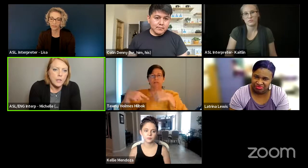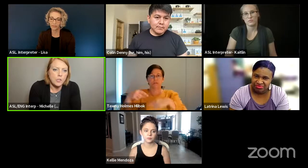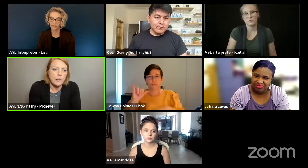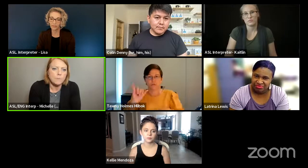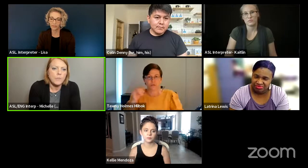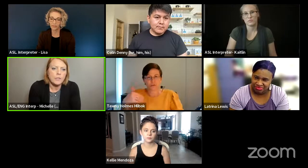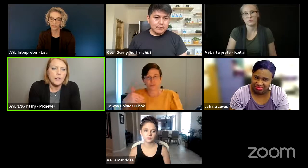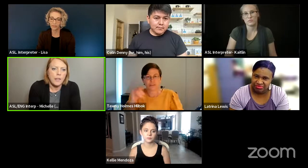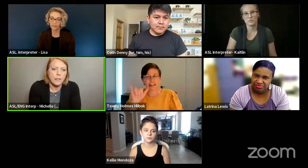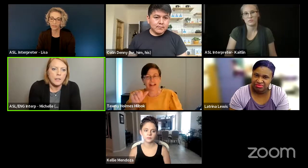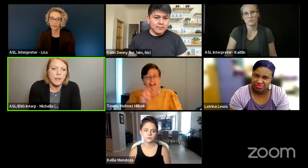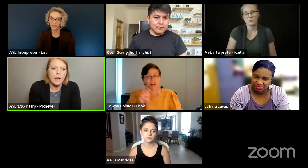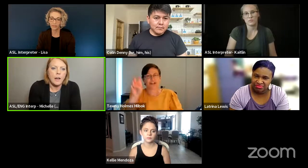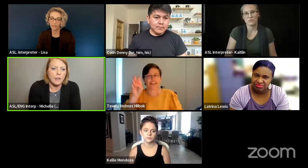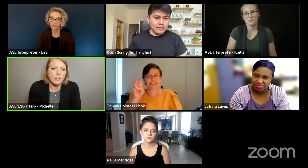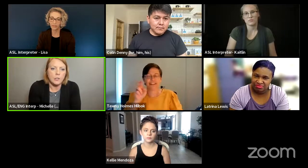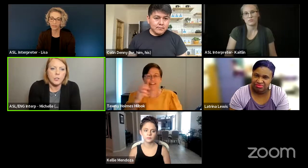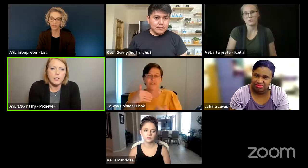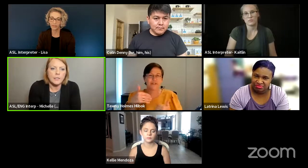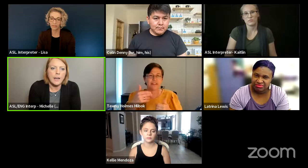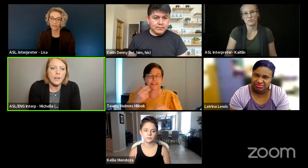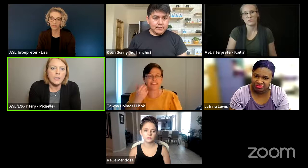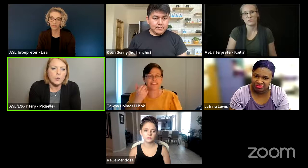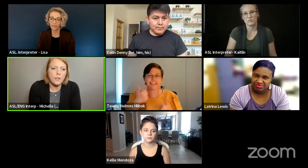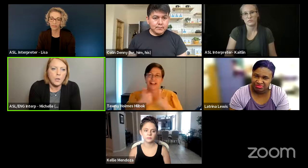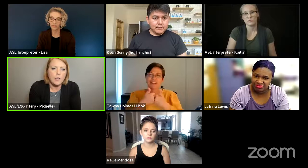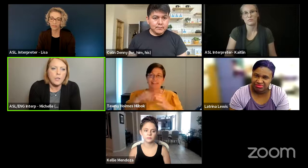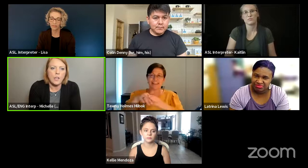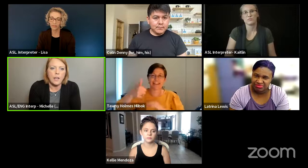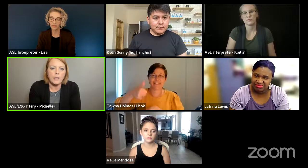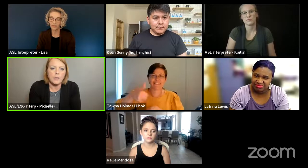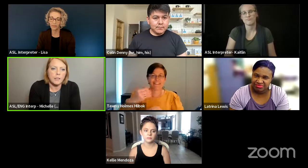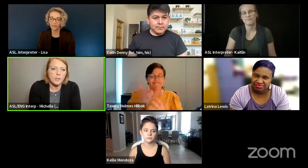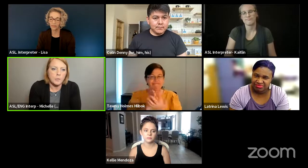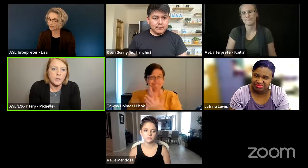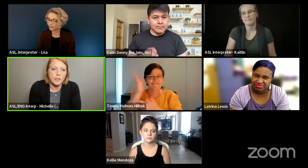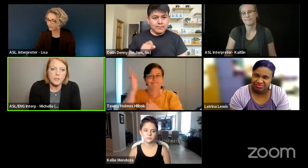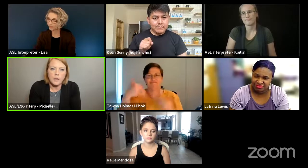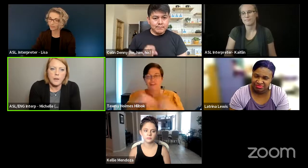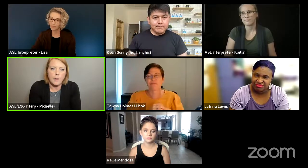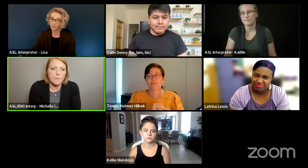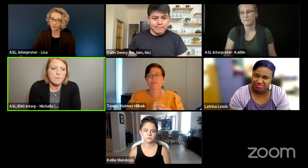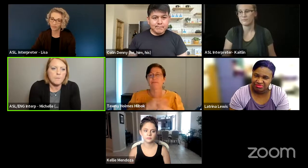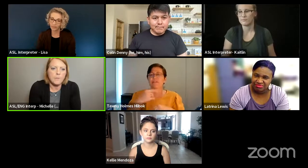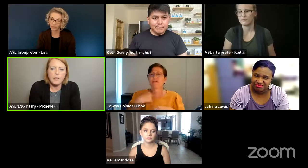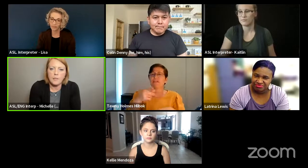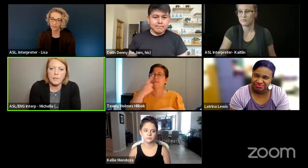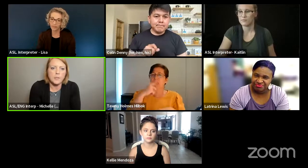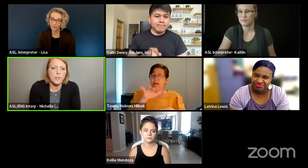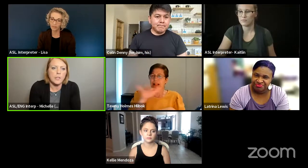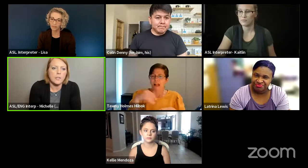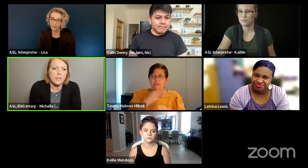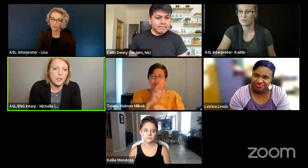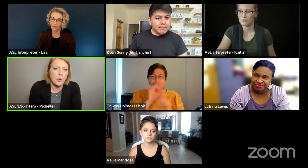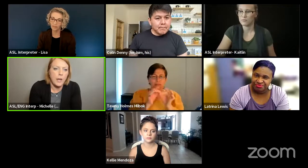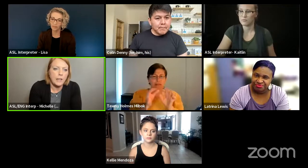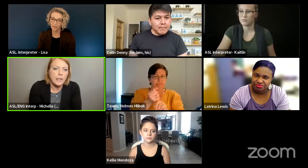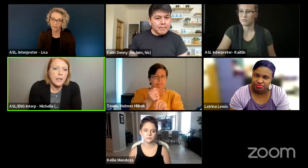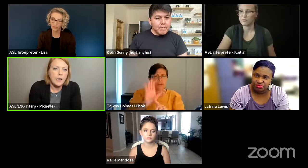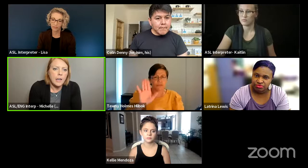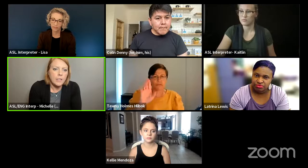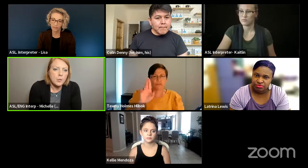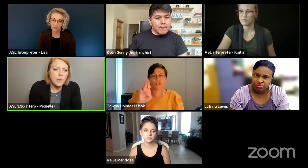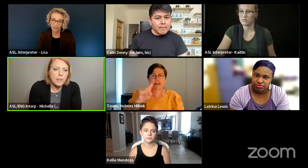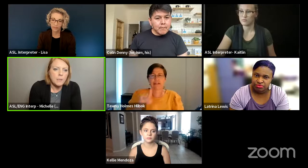the reservation, to then learn an entirely new language and experience the experiences that you